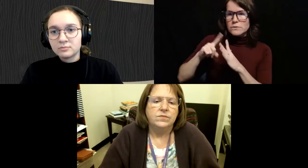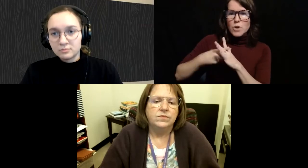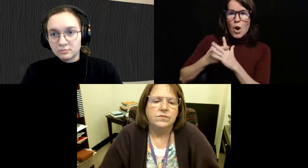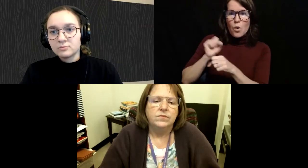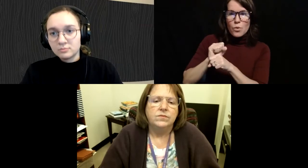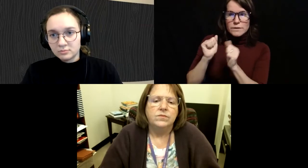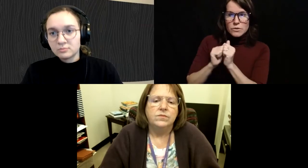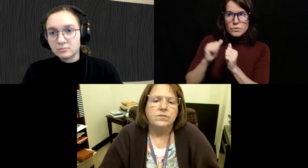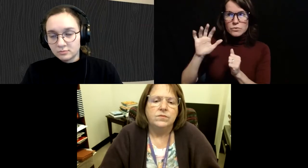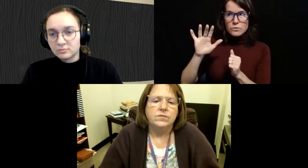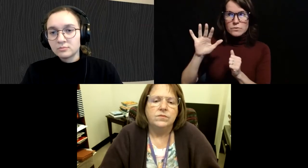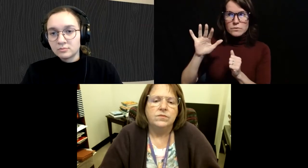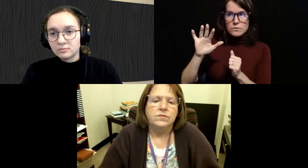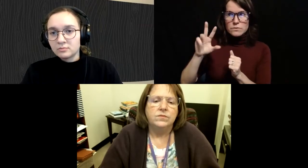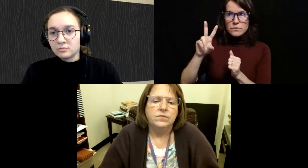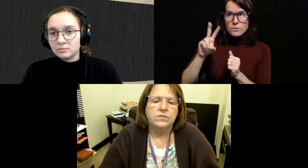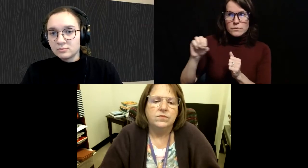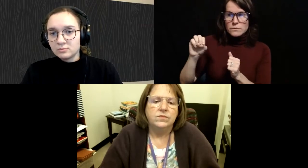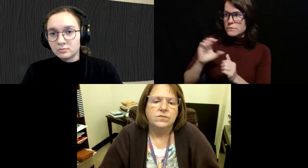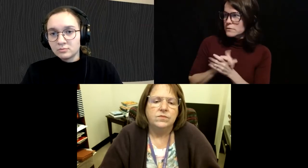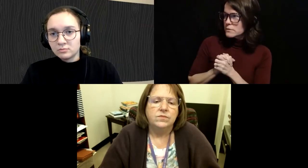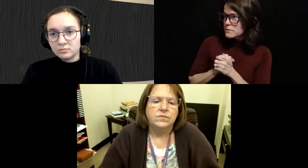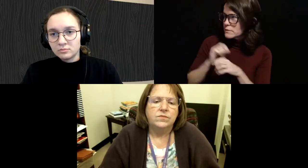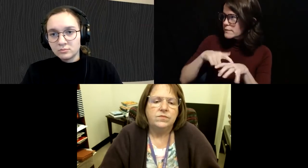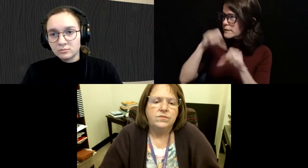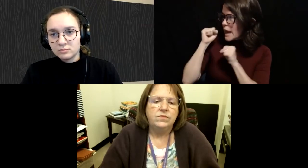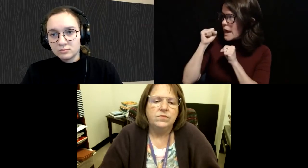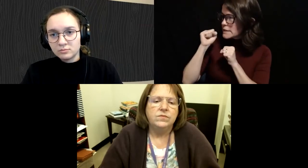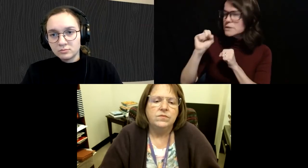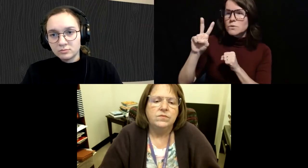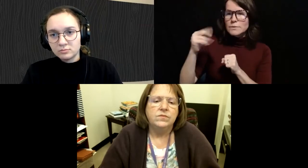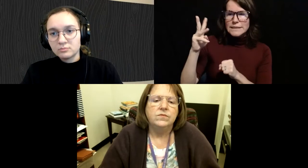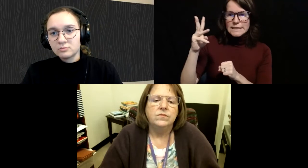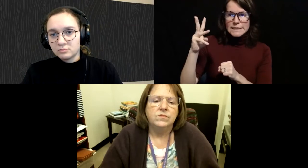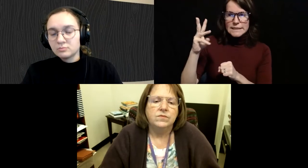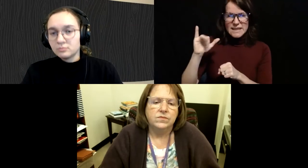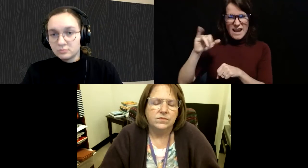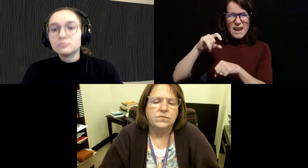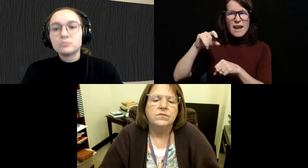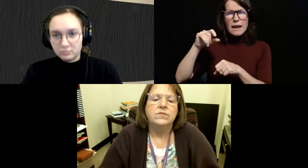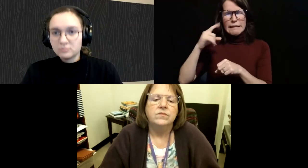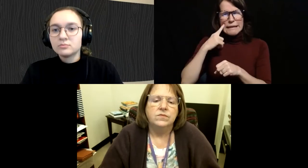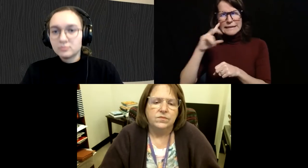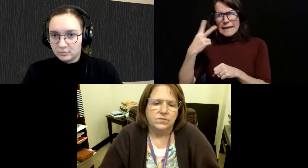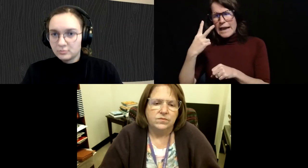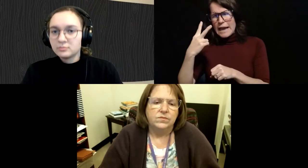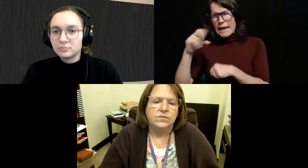it's a strange world. My best friend and I started working together, gosh, time flies. I think it was